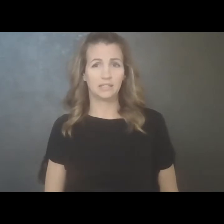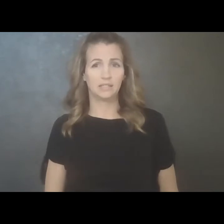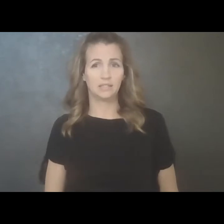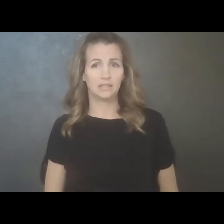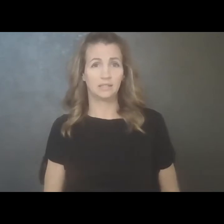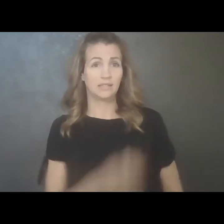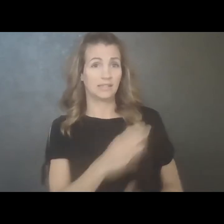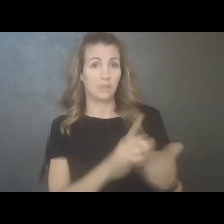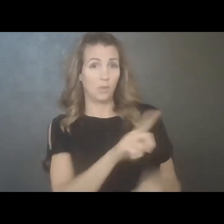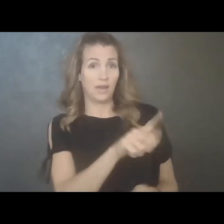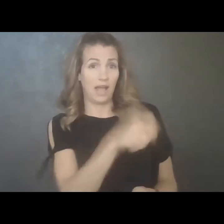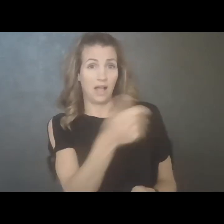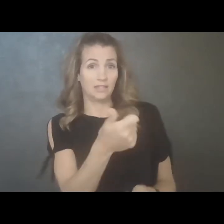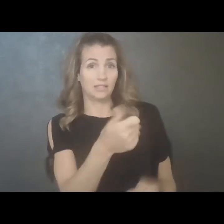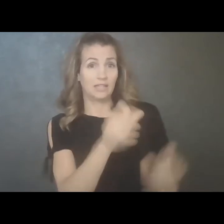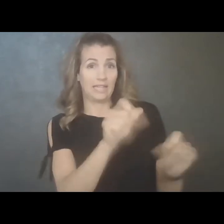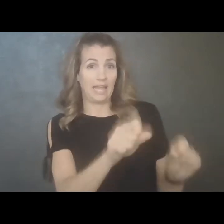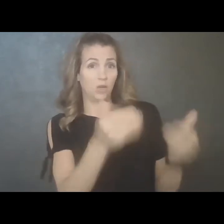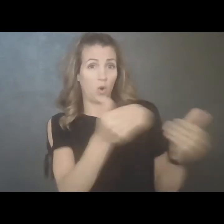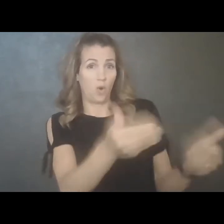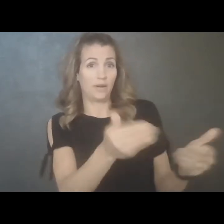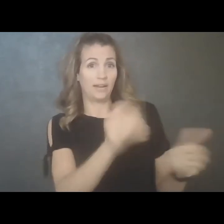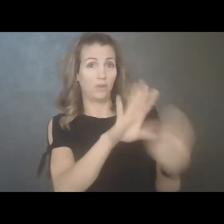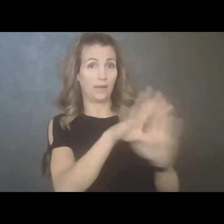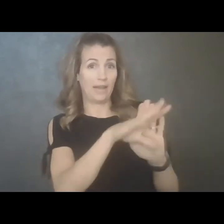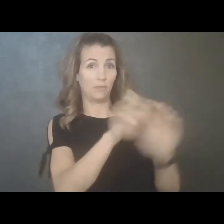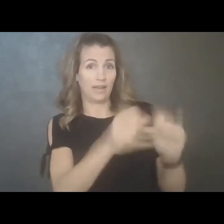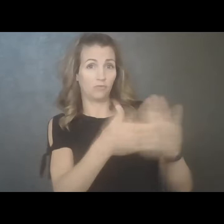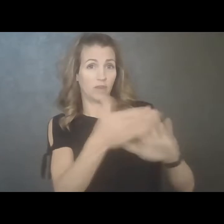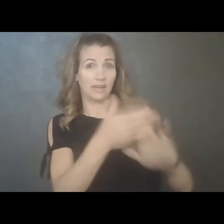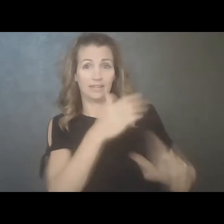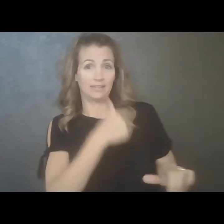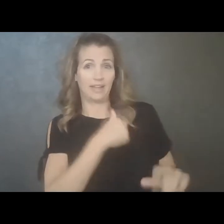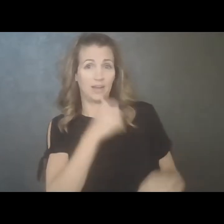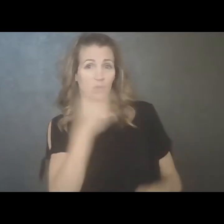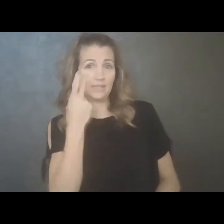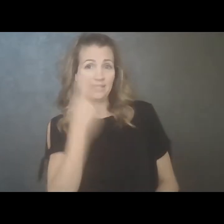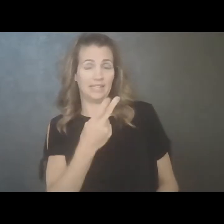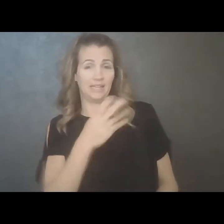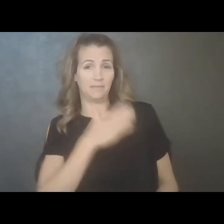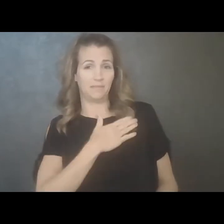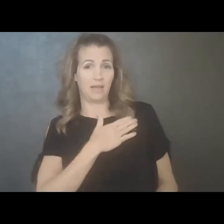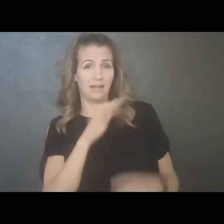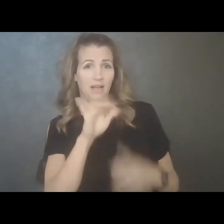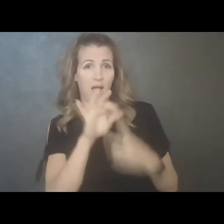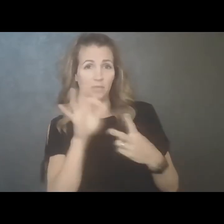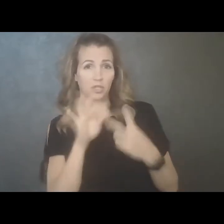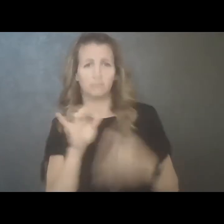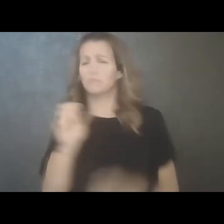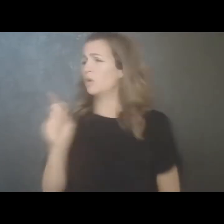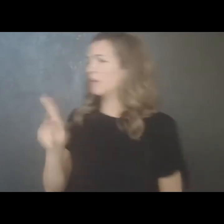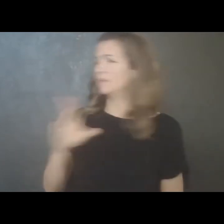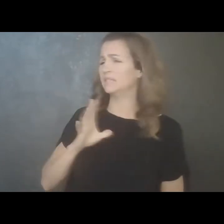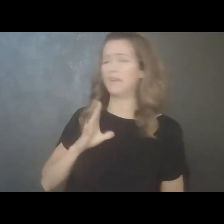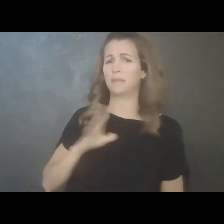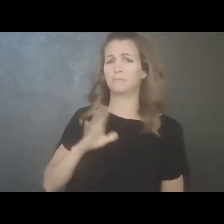else can go if they can get their camera running. I don't see a camera option. Okay, it's fine. I don't,